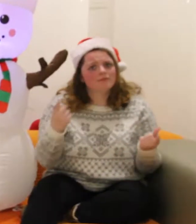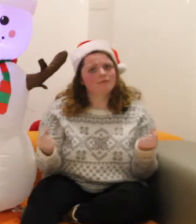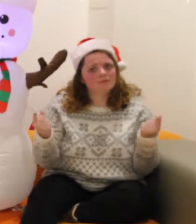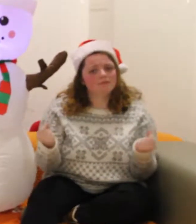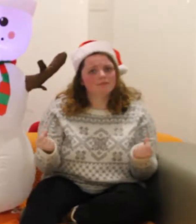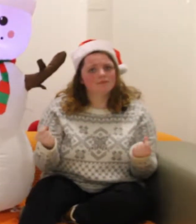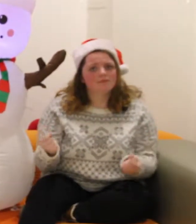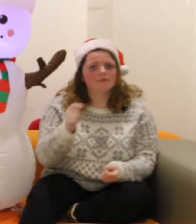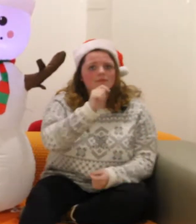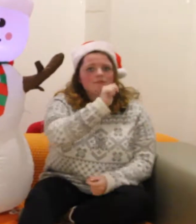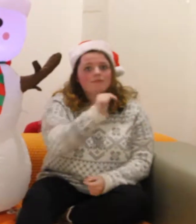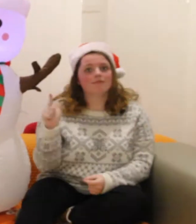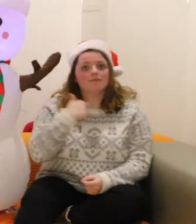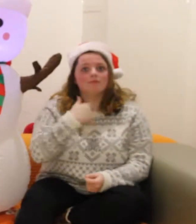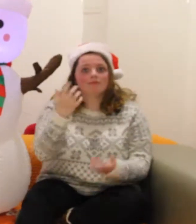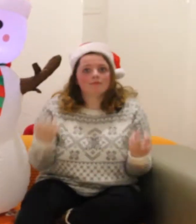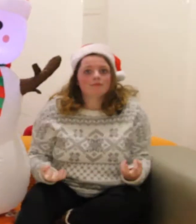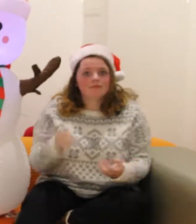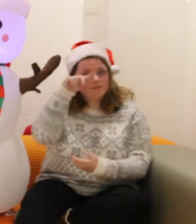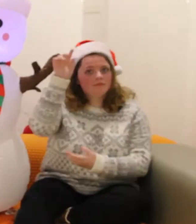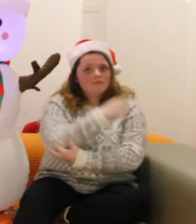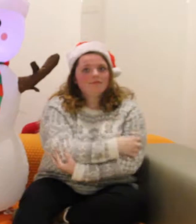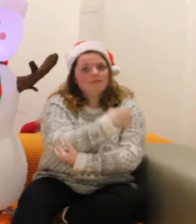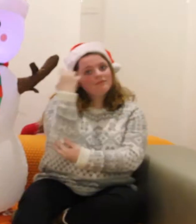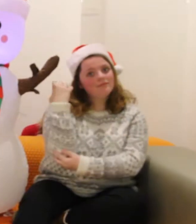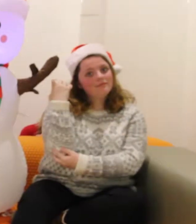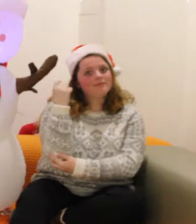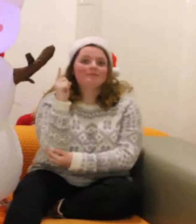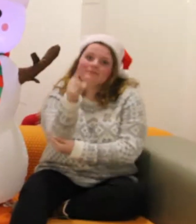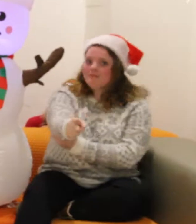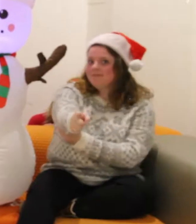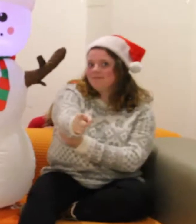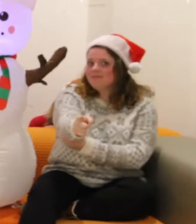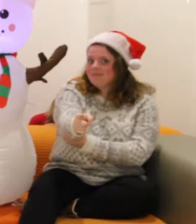do? Oh, baby All I want for Christmas is you